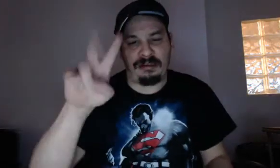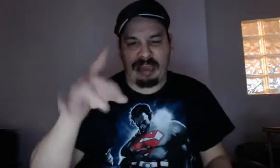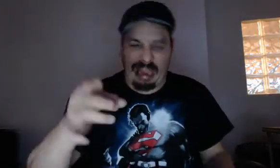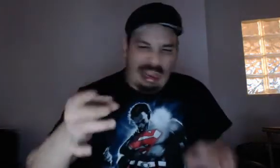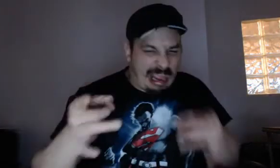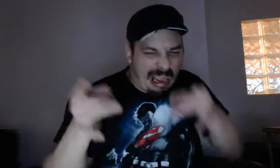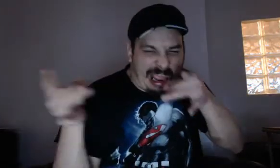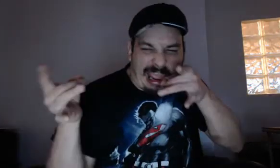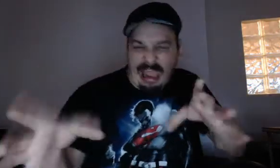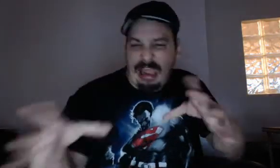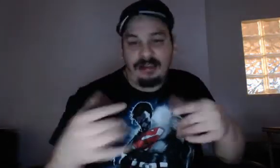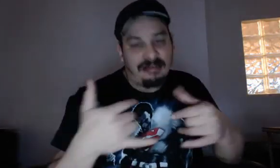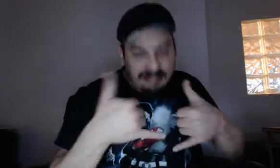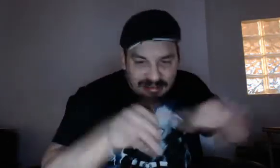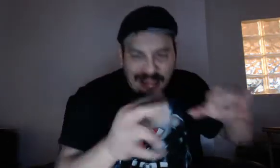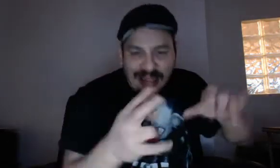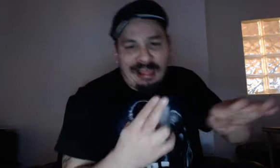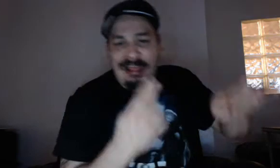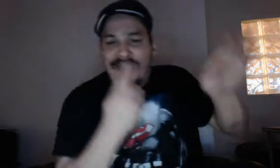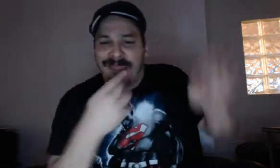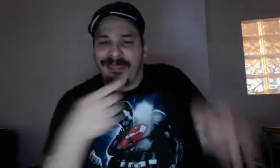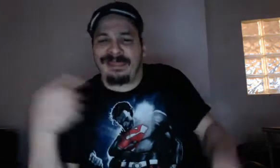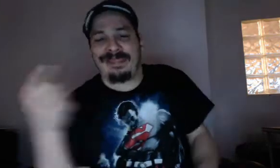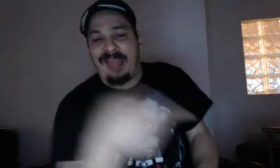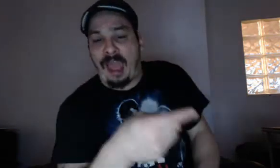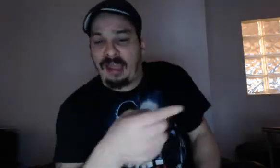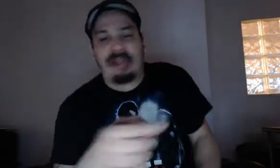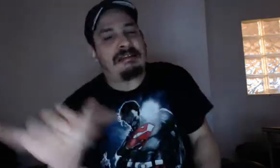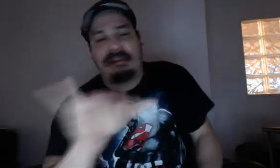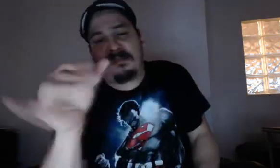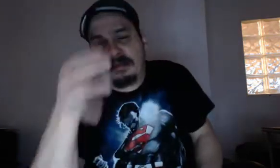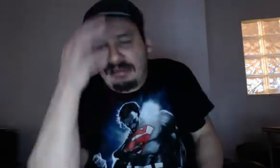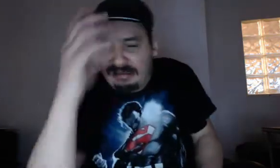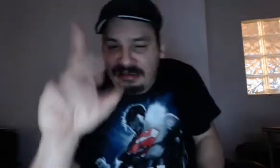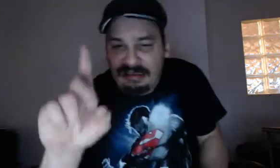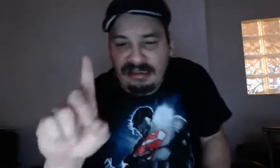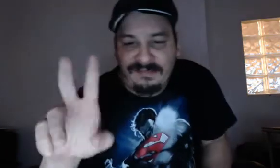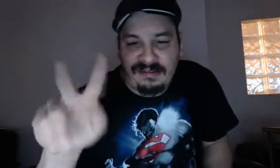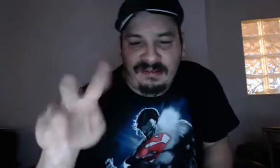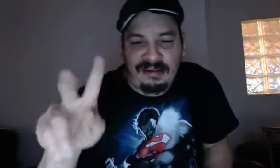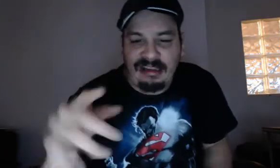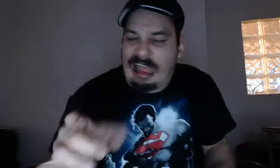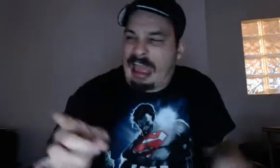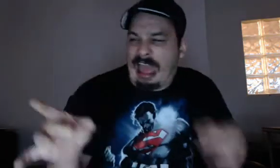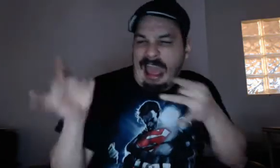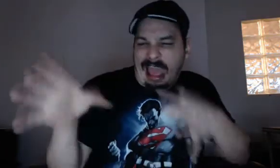and ties. We are 50% off suit, the 50% off store-wide sale. This Thursday through Sunday only at Men's